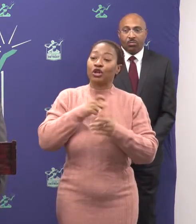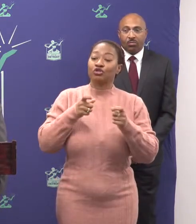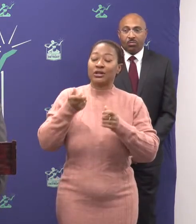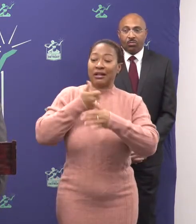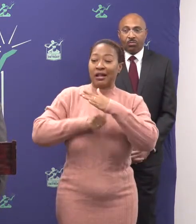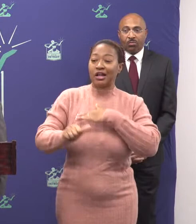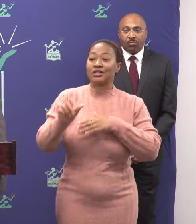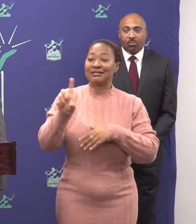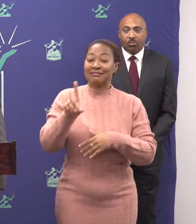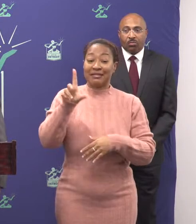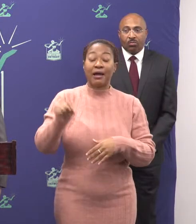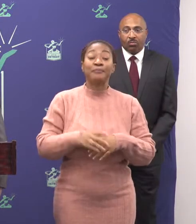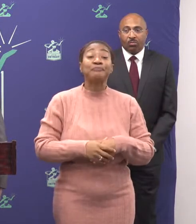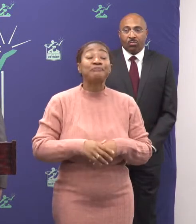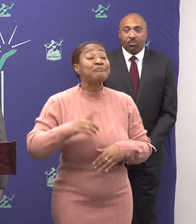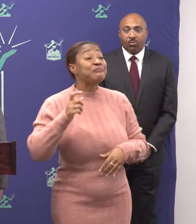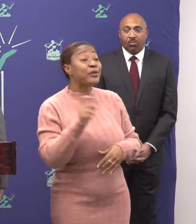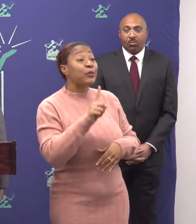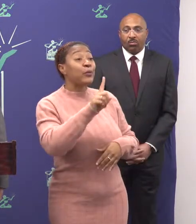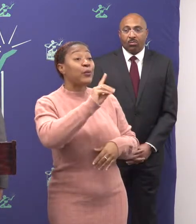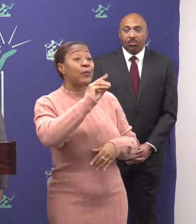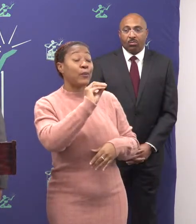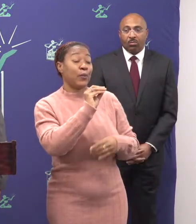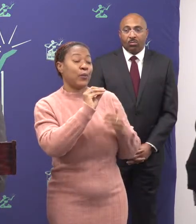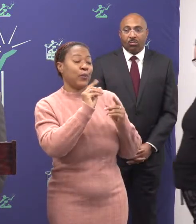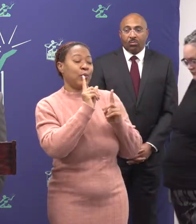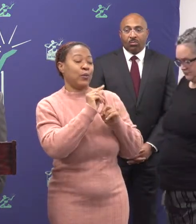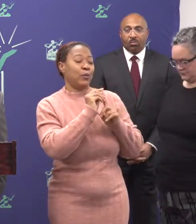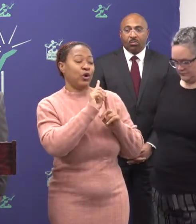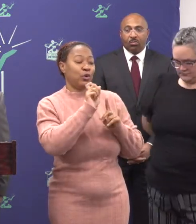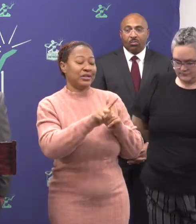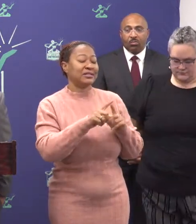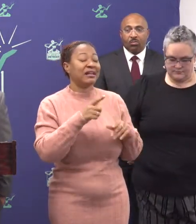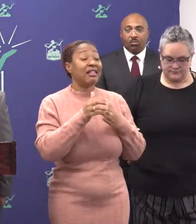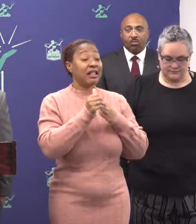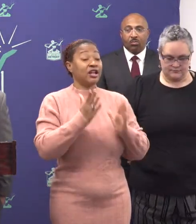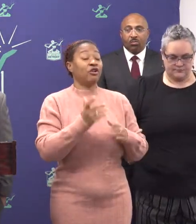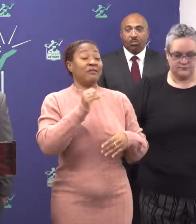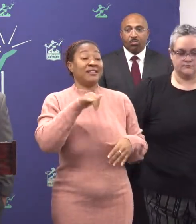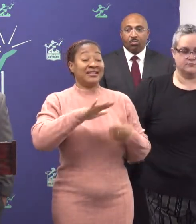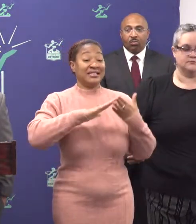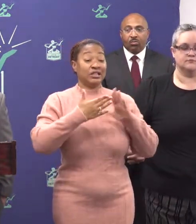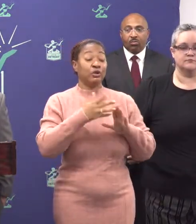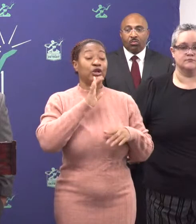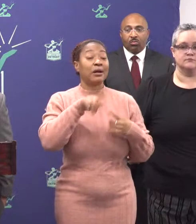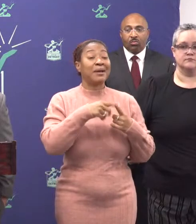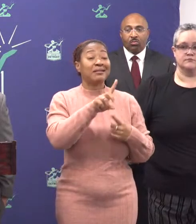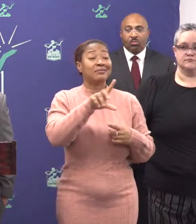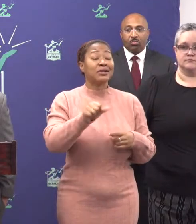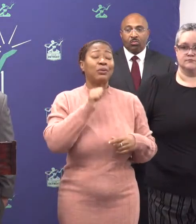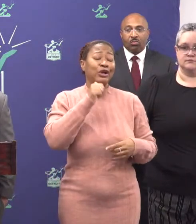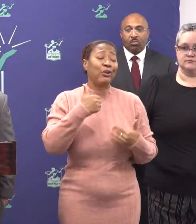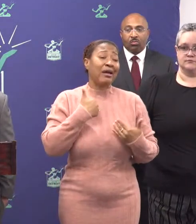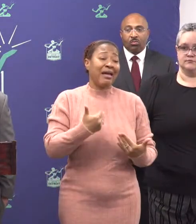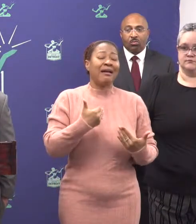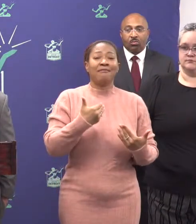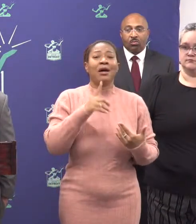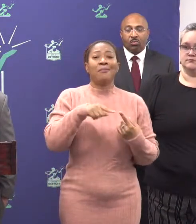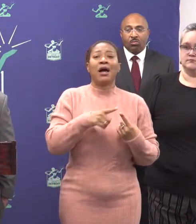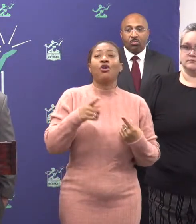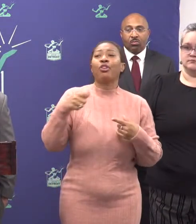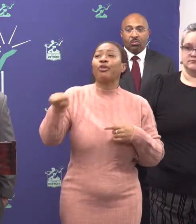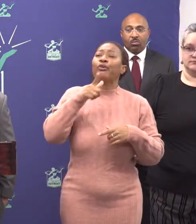under the hands of DDOT. Can I ask one more question, Mayor? As the leader of this city, I mean, we're having a conversation about disability that we don't have about able to